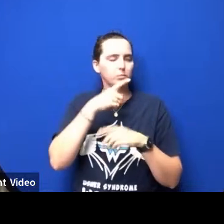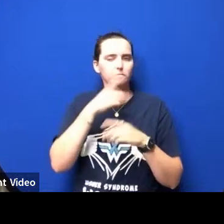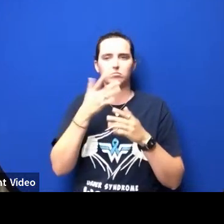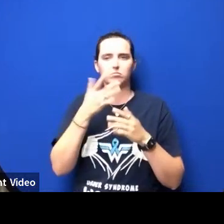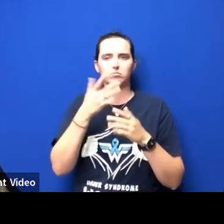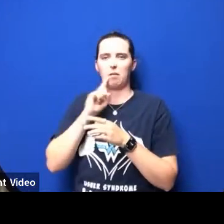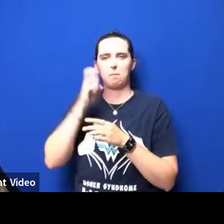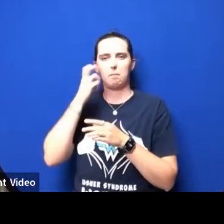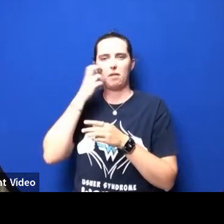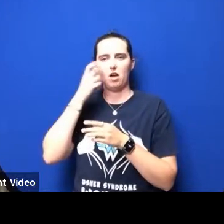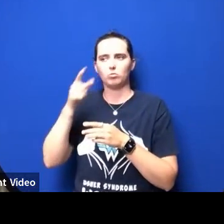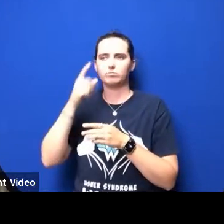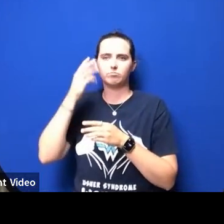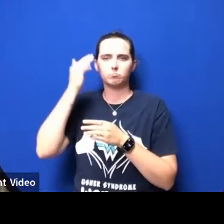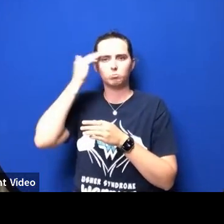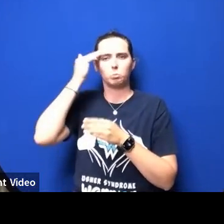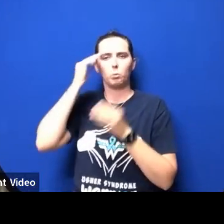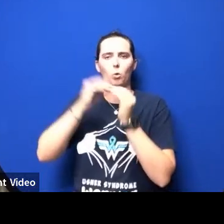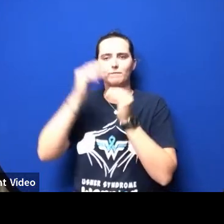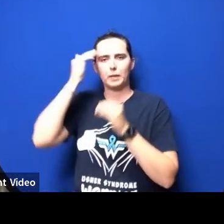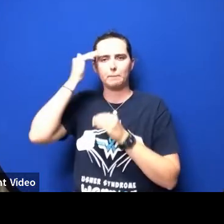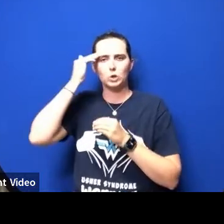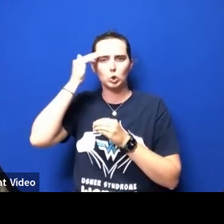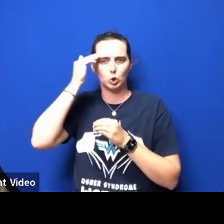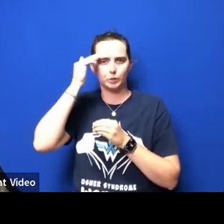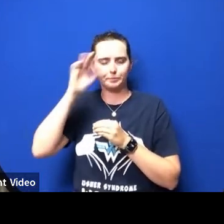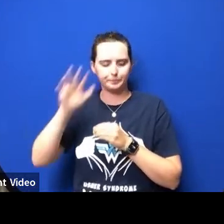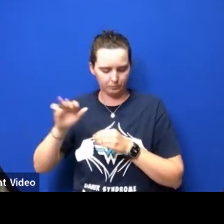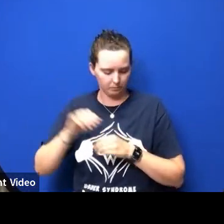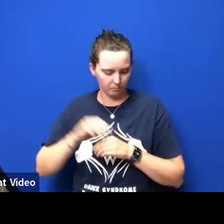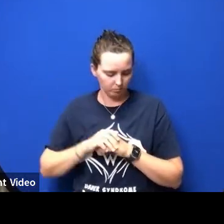not a sighted deaf person or a hearing person, but a